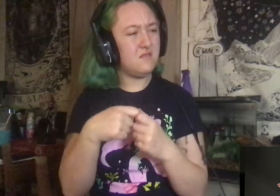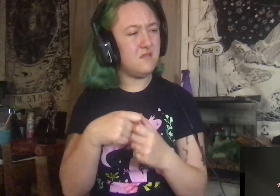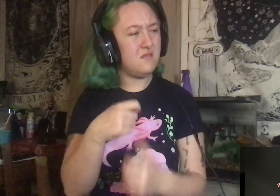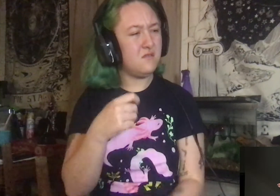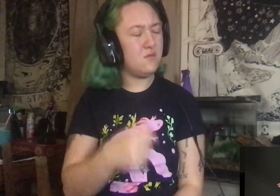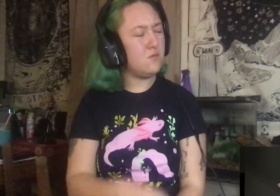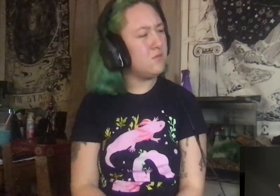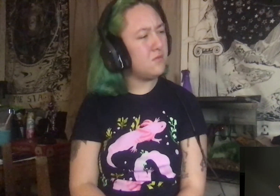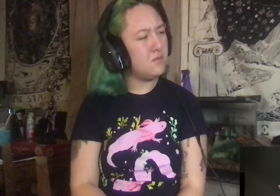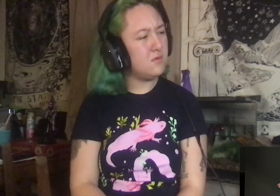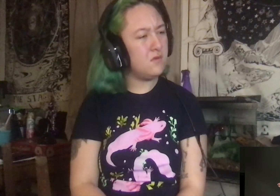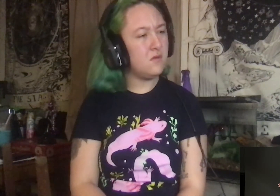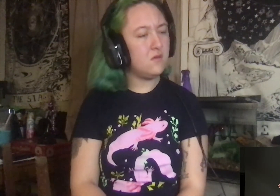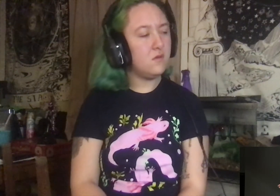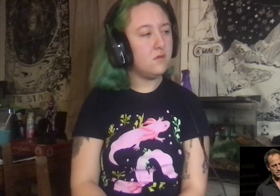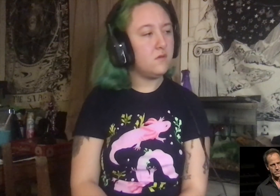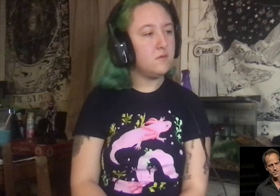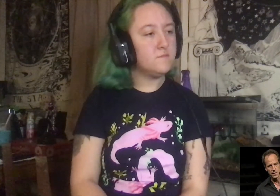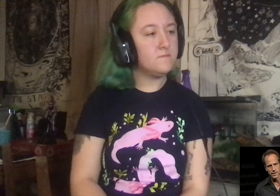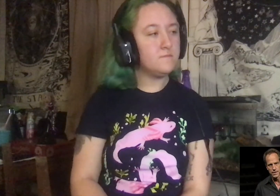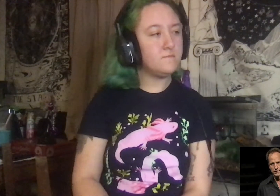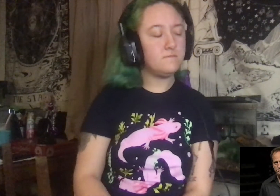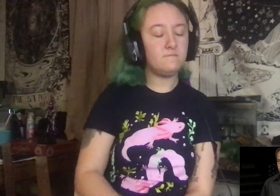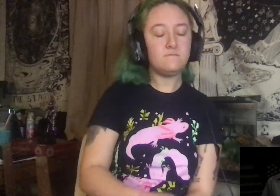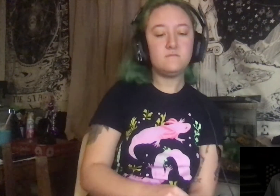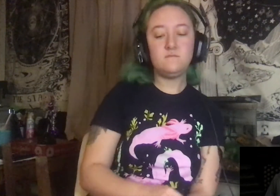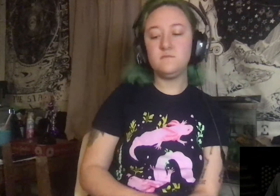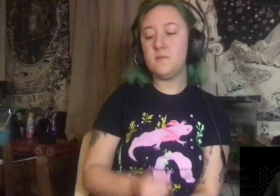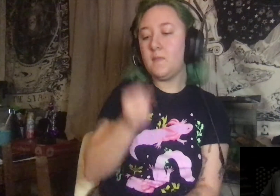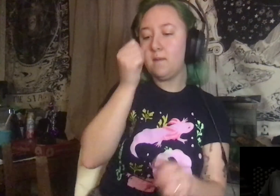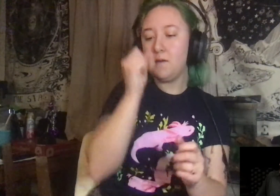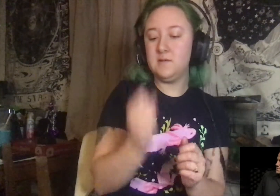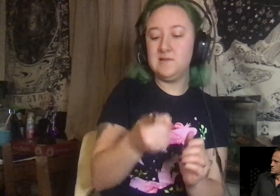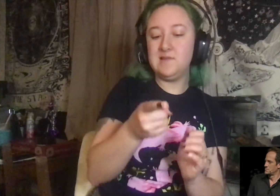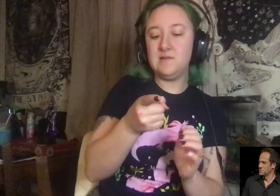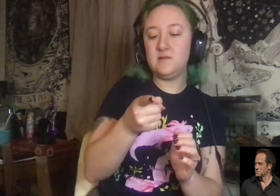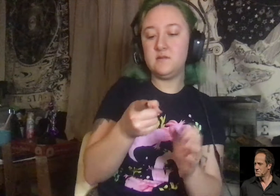caught the sun that was just coming over the Rockies. It was very, it